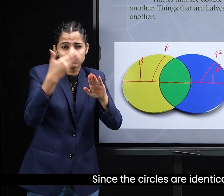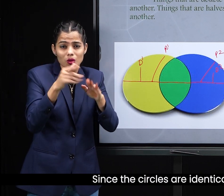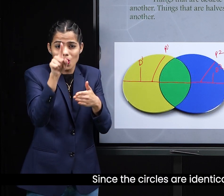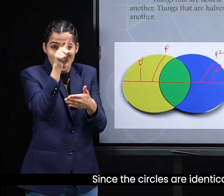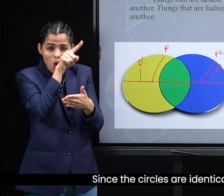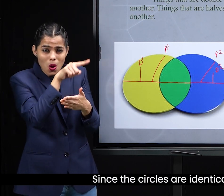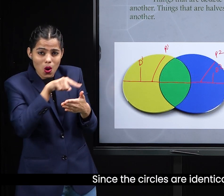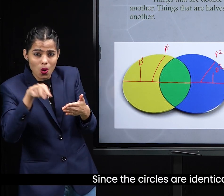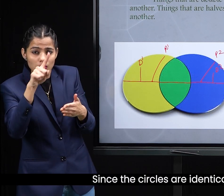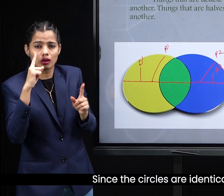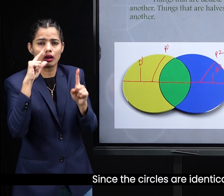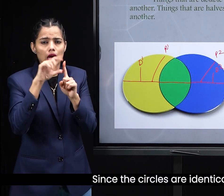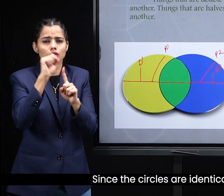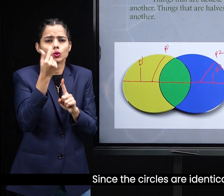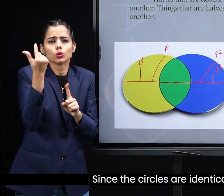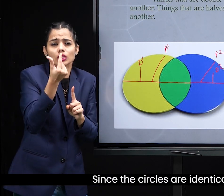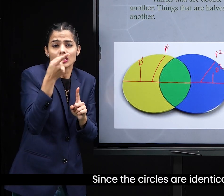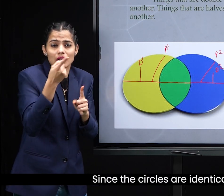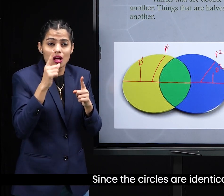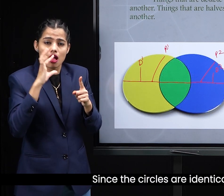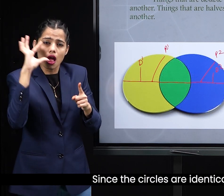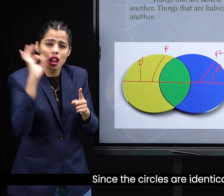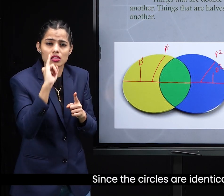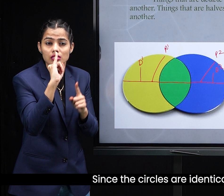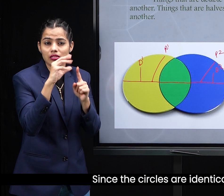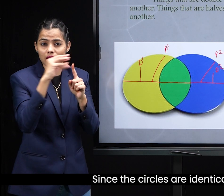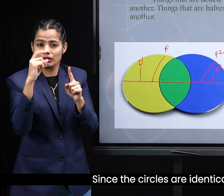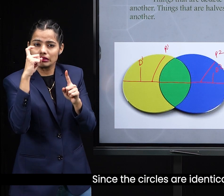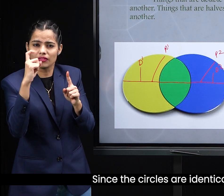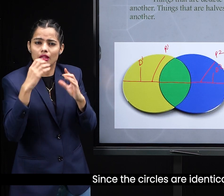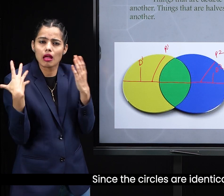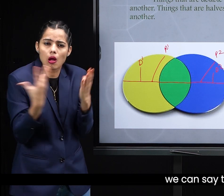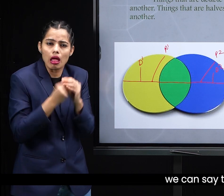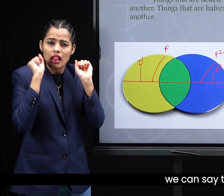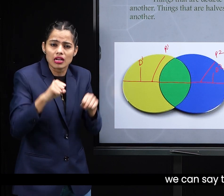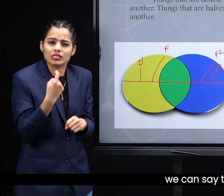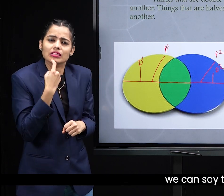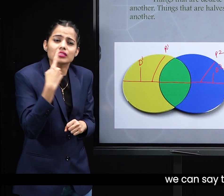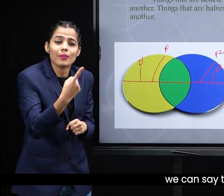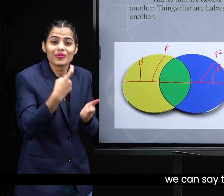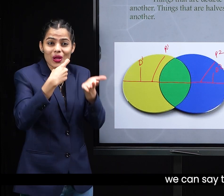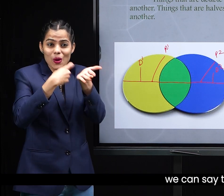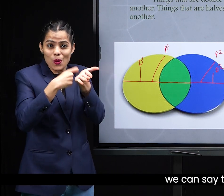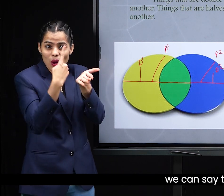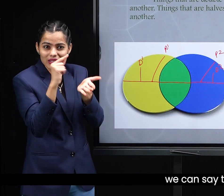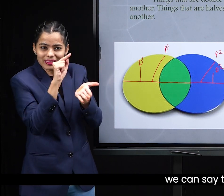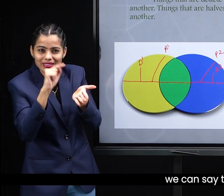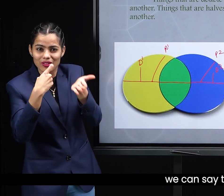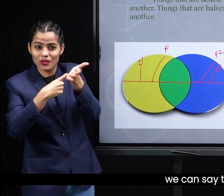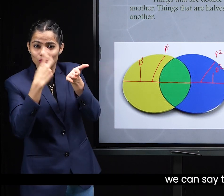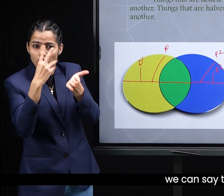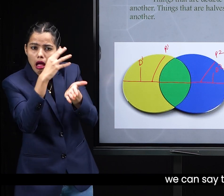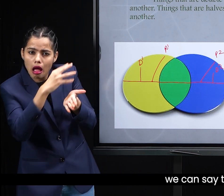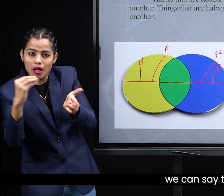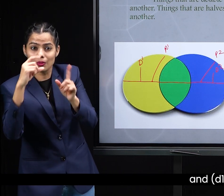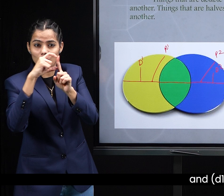Since the circles are identical using both axioms 6 and 7, we can say that R1 is